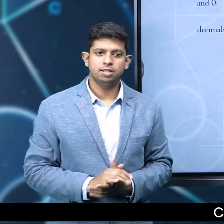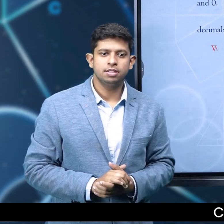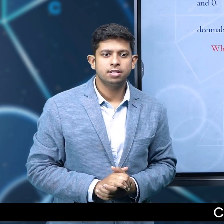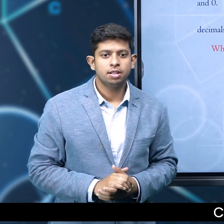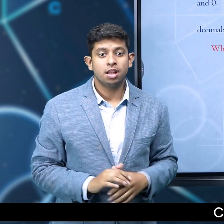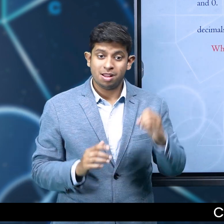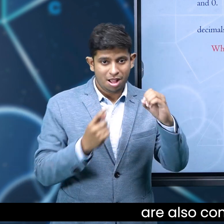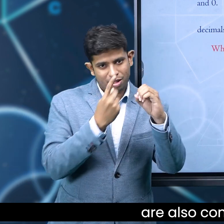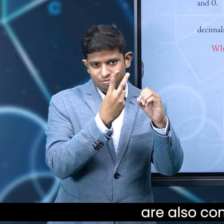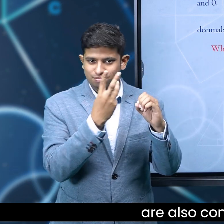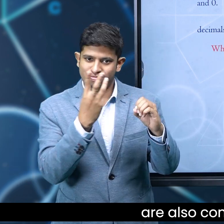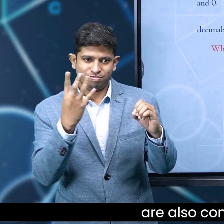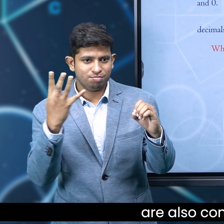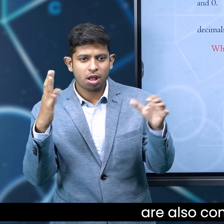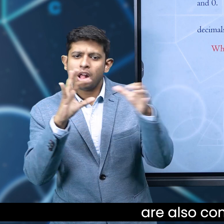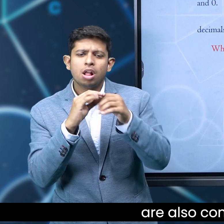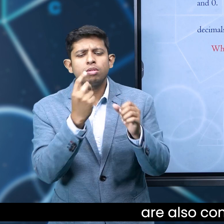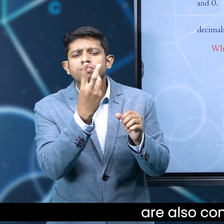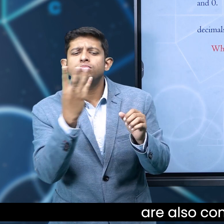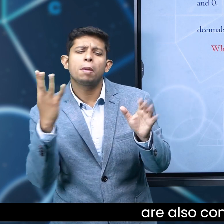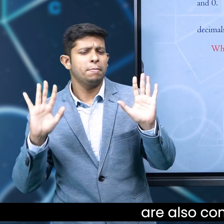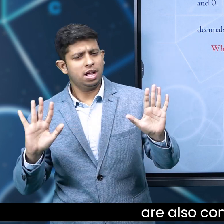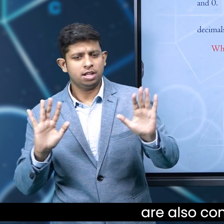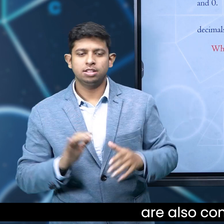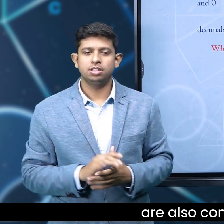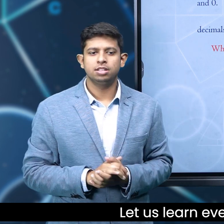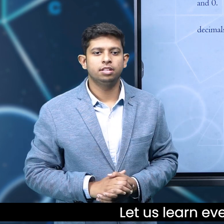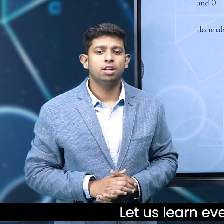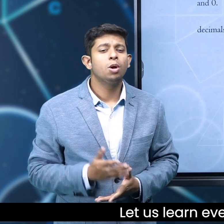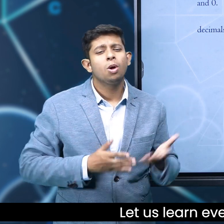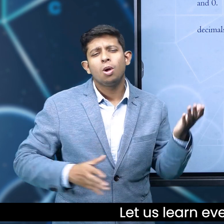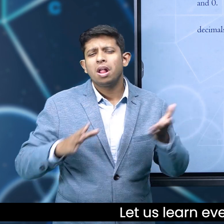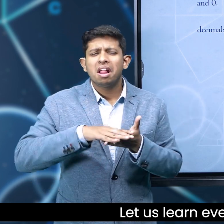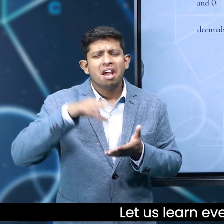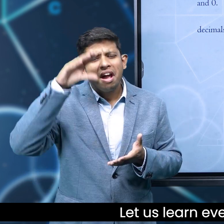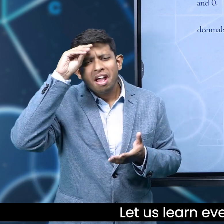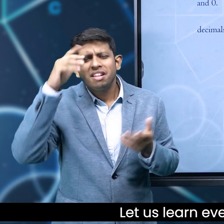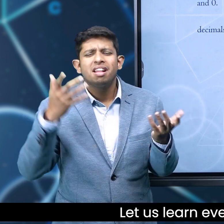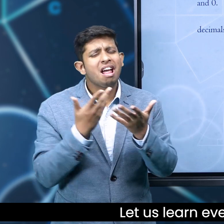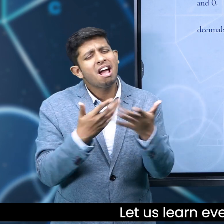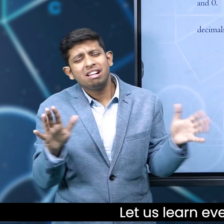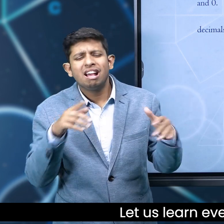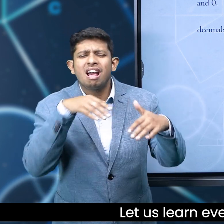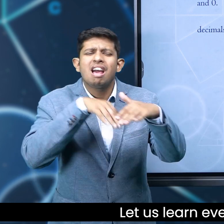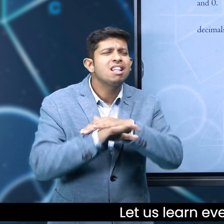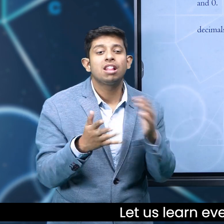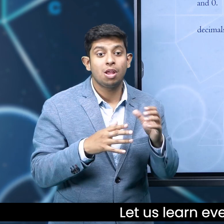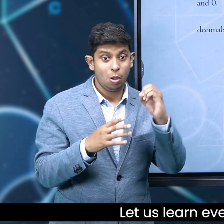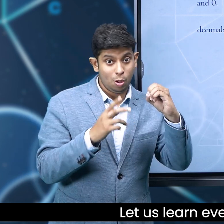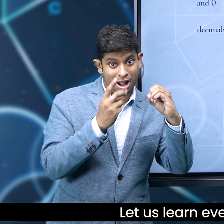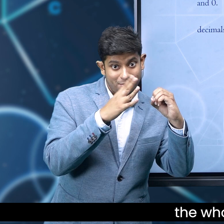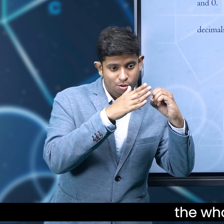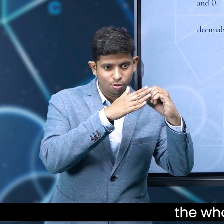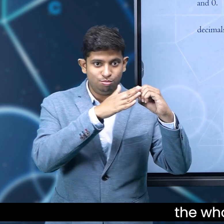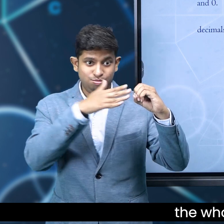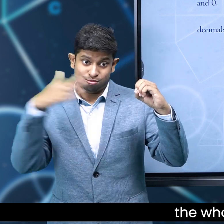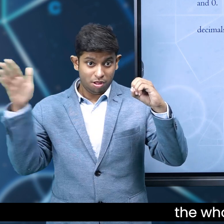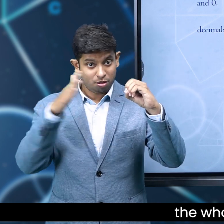Counting numbers are also considered as whole numbers. Let us learn everything about whole numbers, the whole numbers